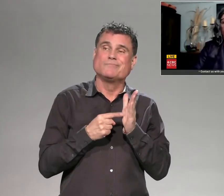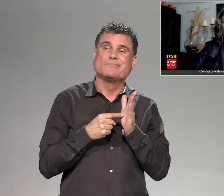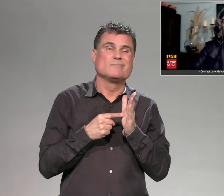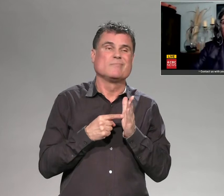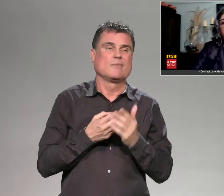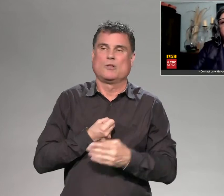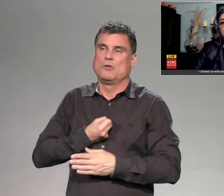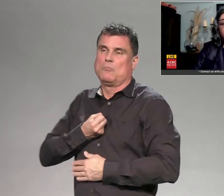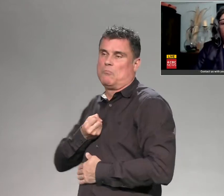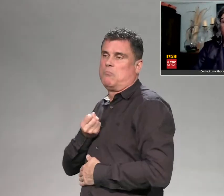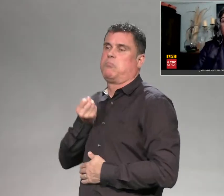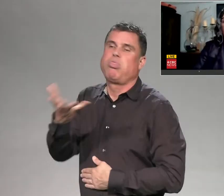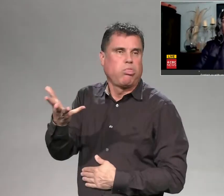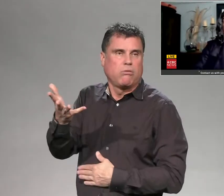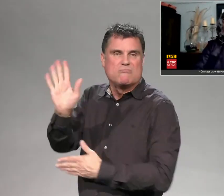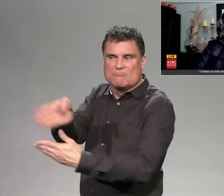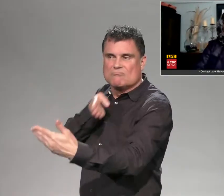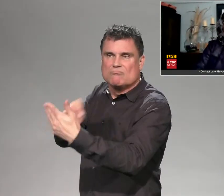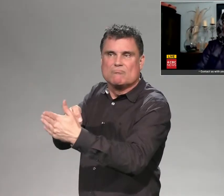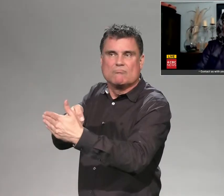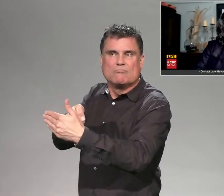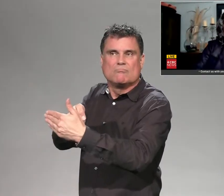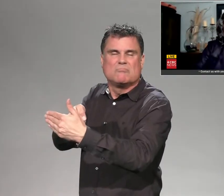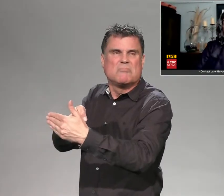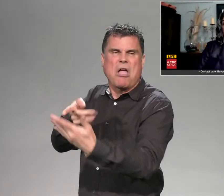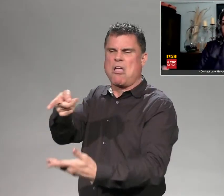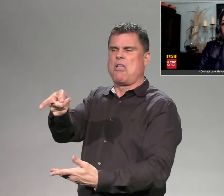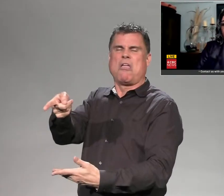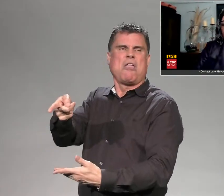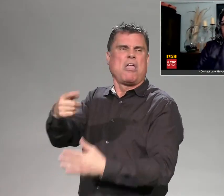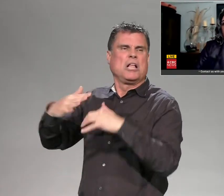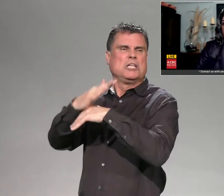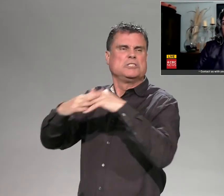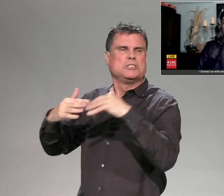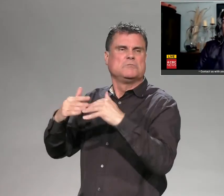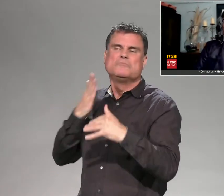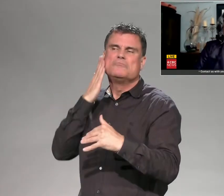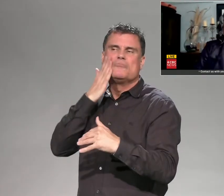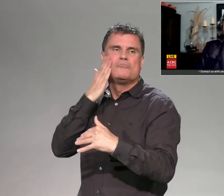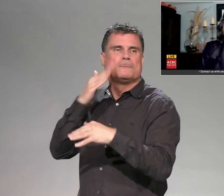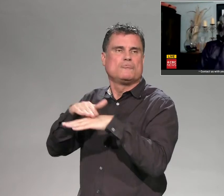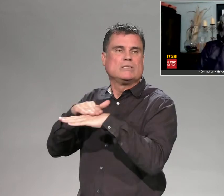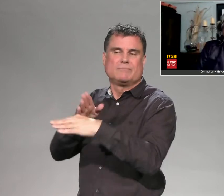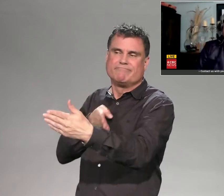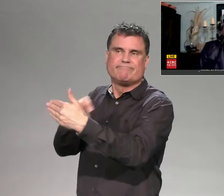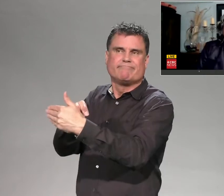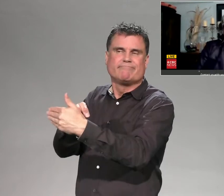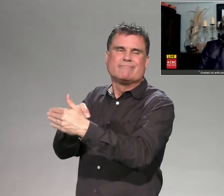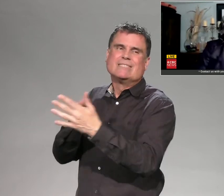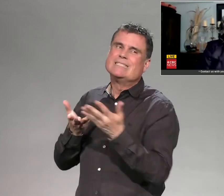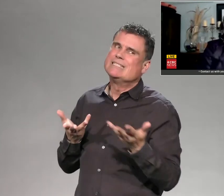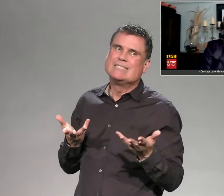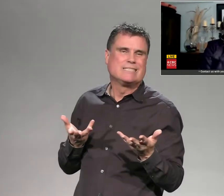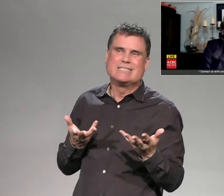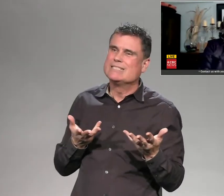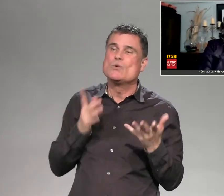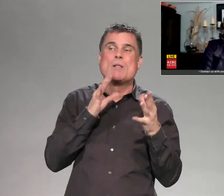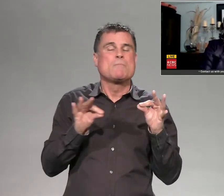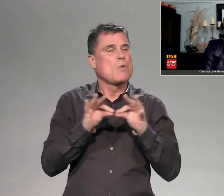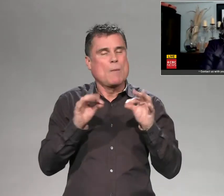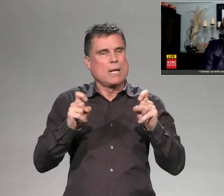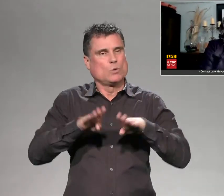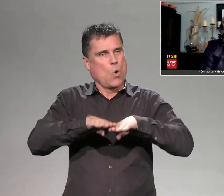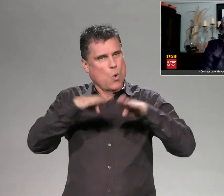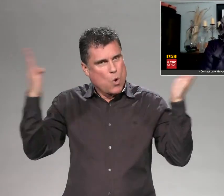straight on. We need to talk about those feelings. We've had communities, side-by-side communities, where the First Nations